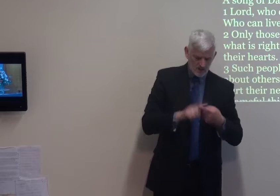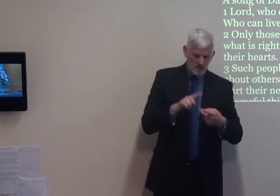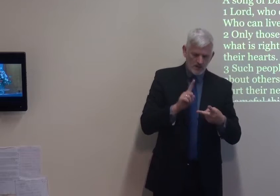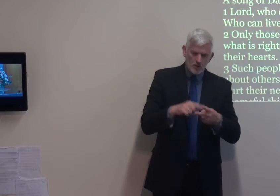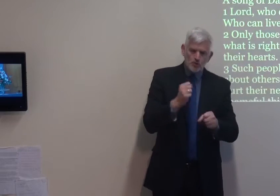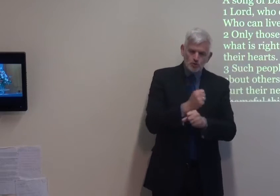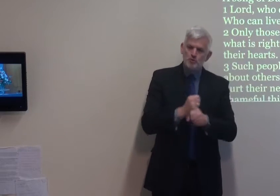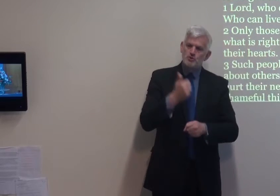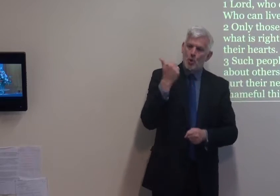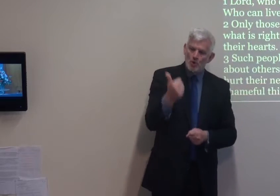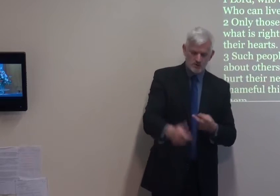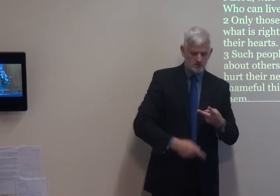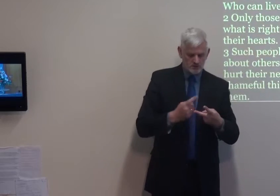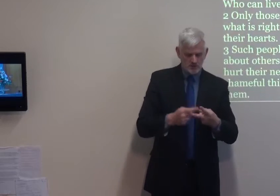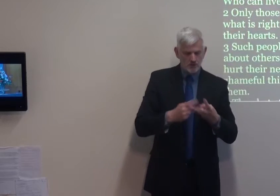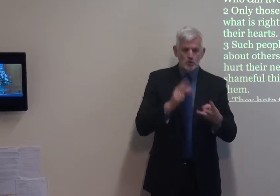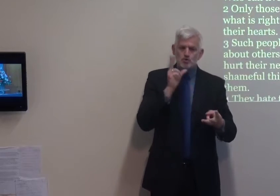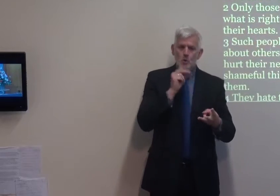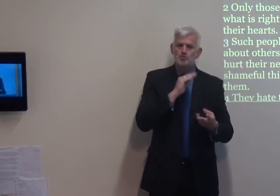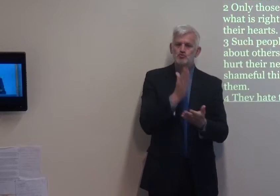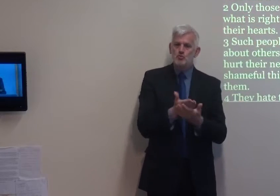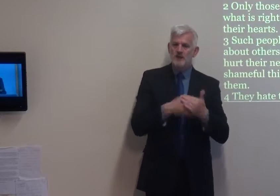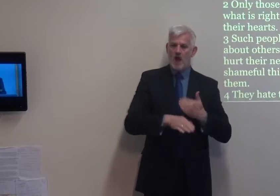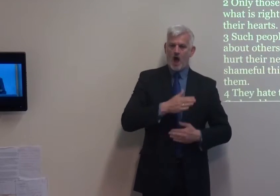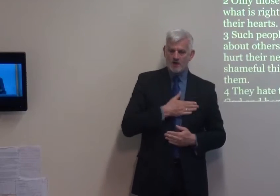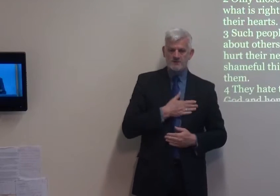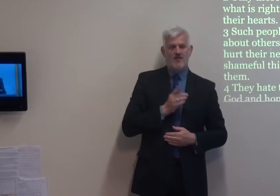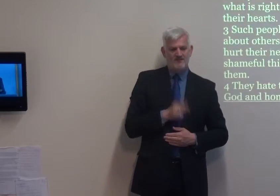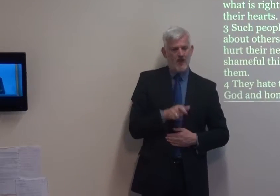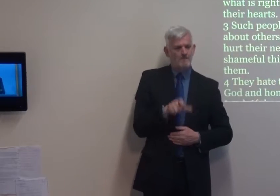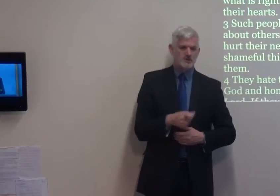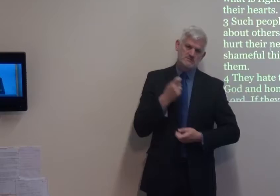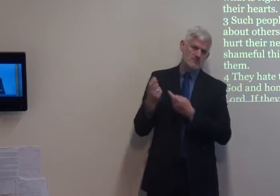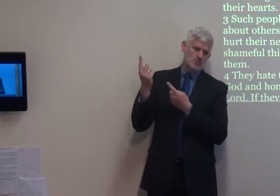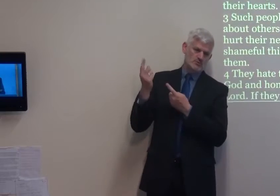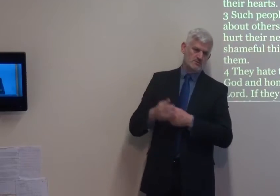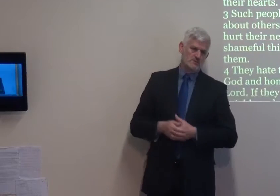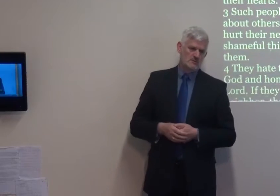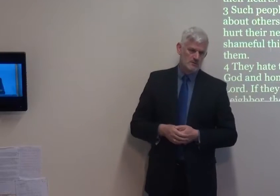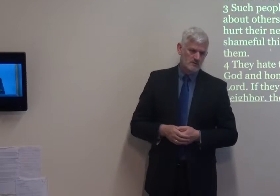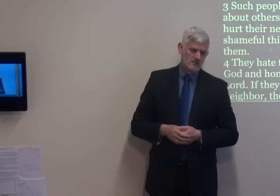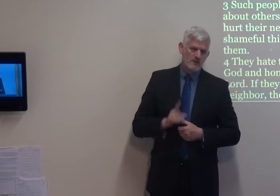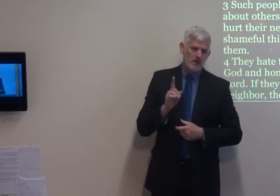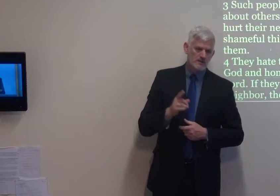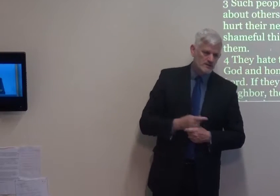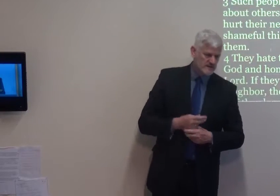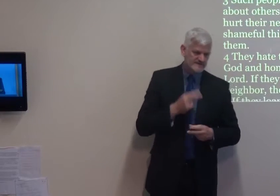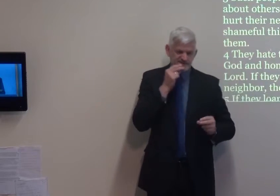and speaketh the truth in his heart. He that backbiteth not with his tongue, nor doeth